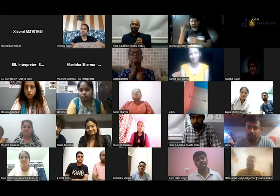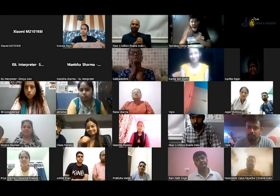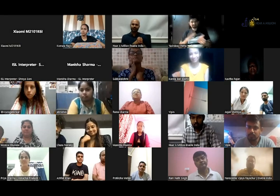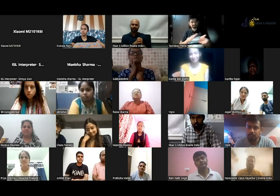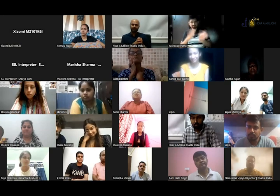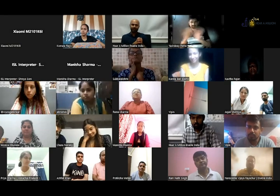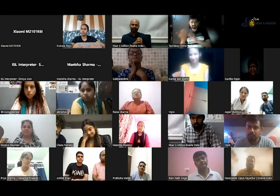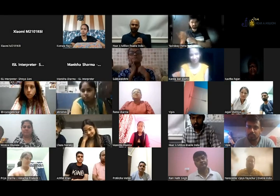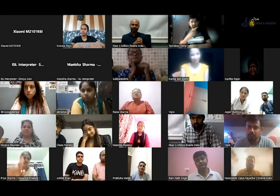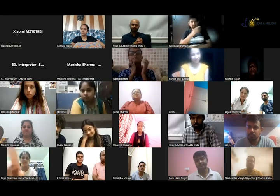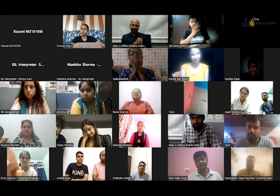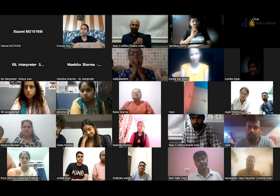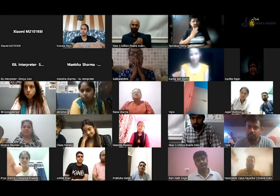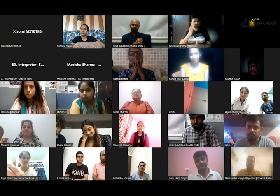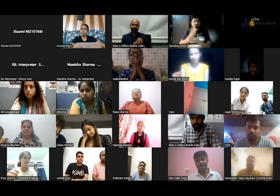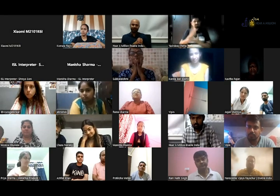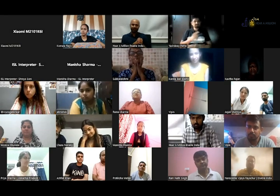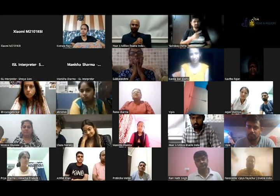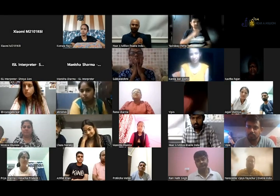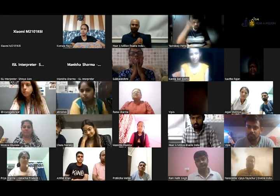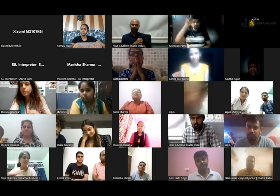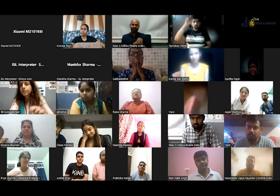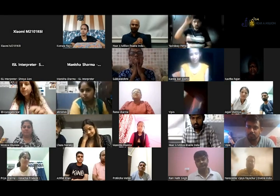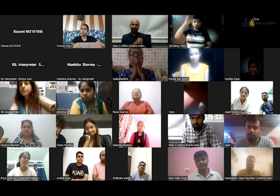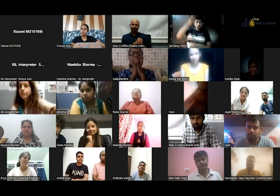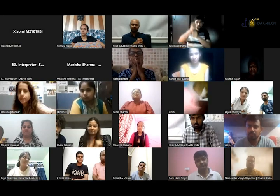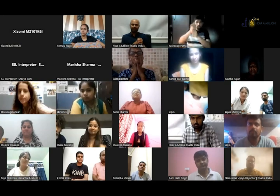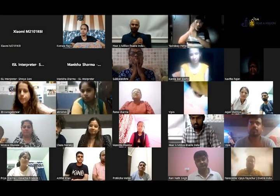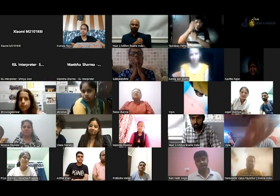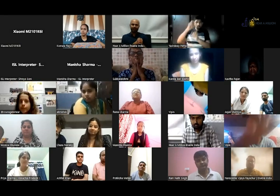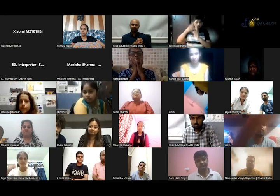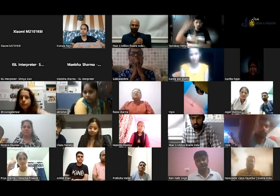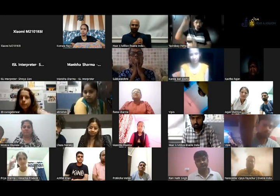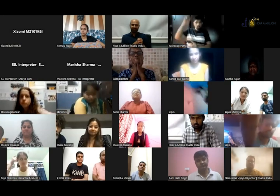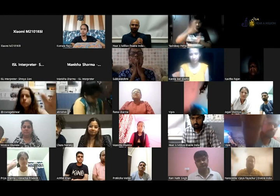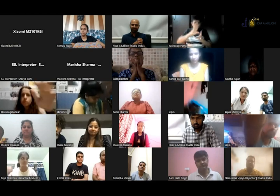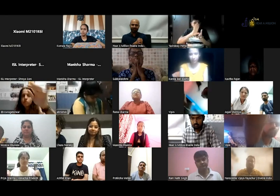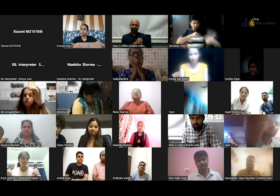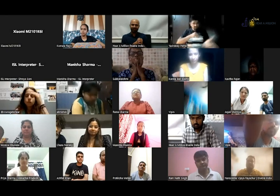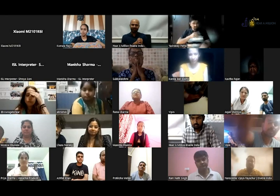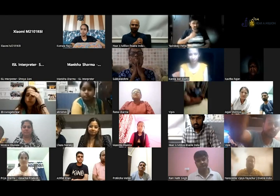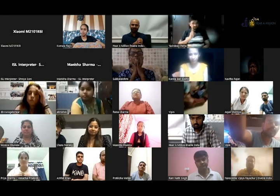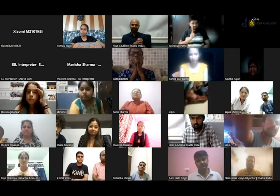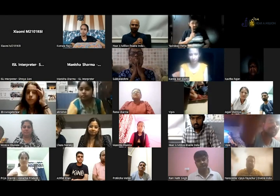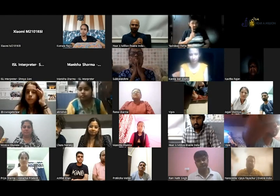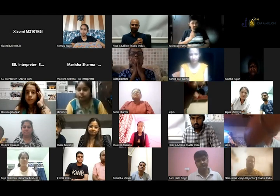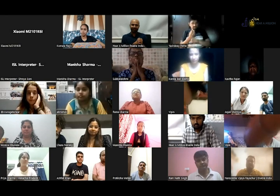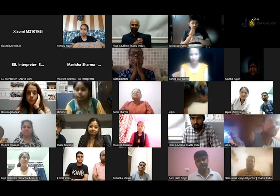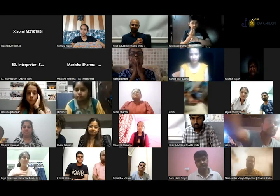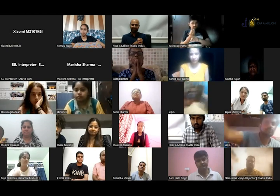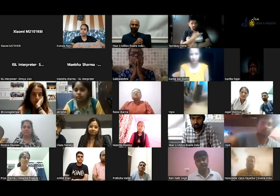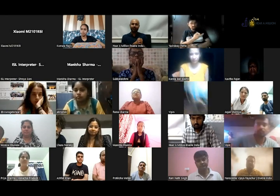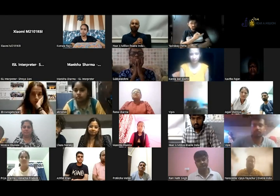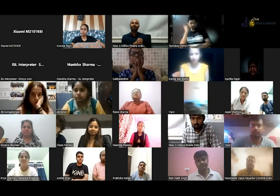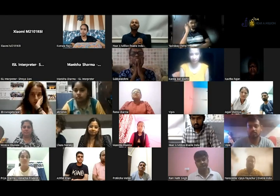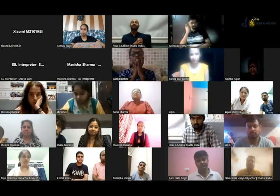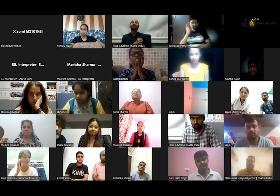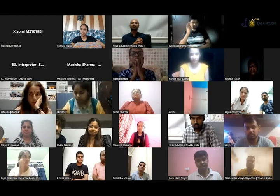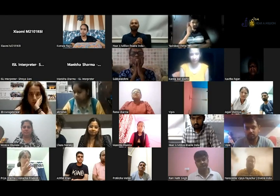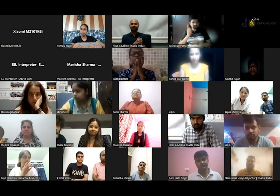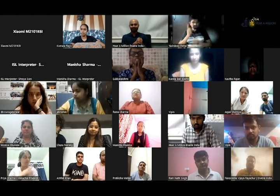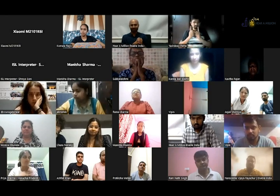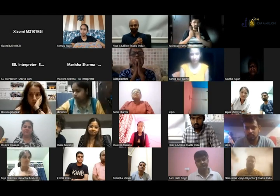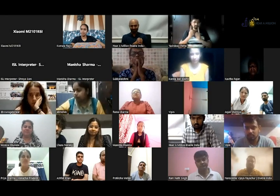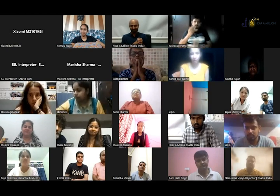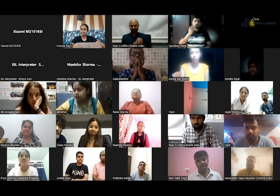And, after a while, when she passed away, nobody believed her. And they used to say